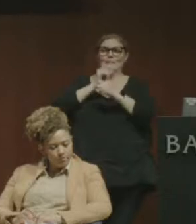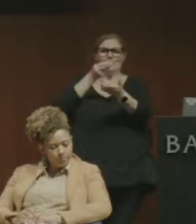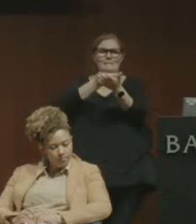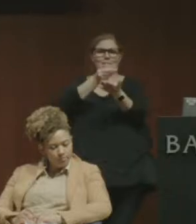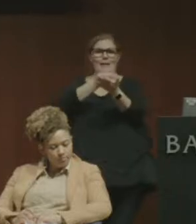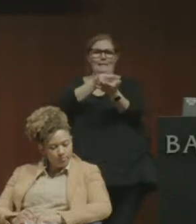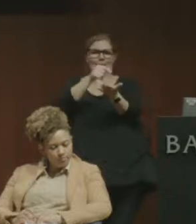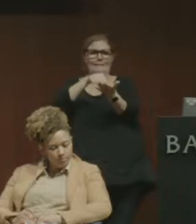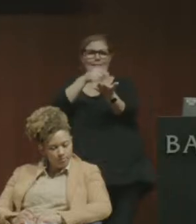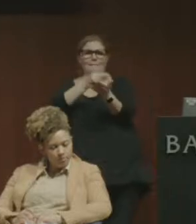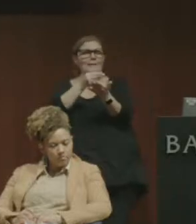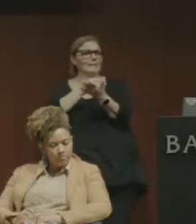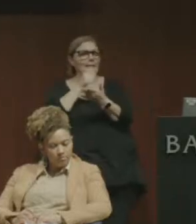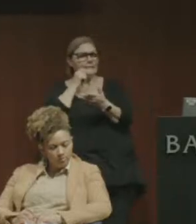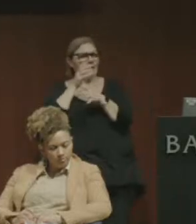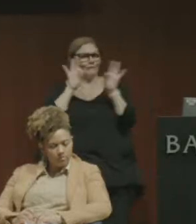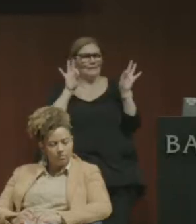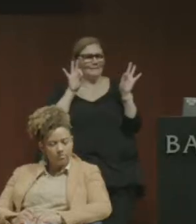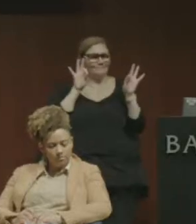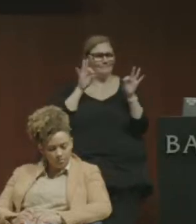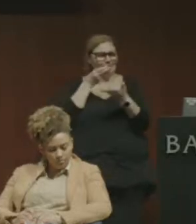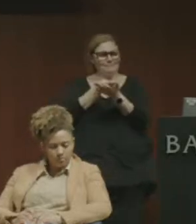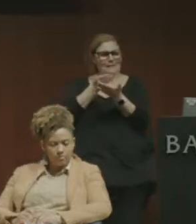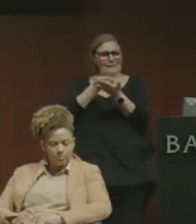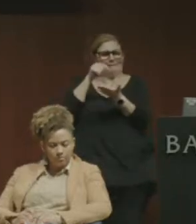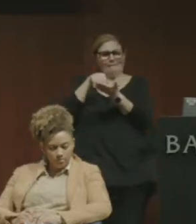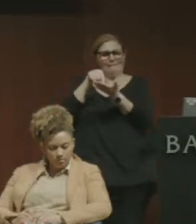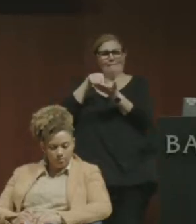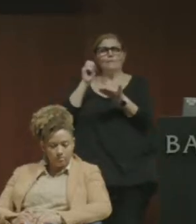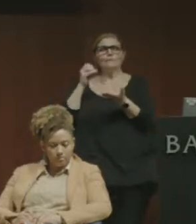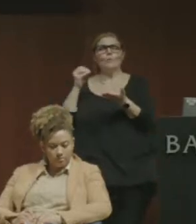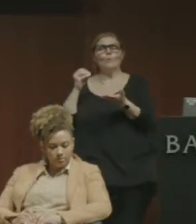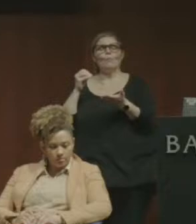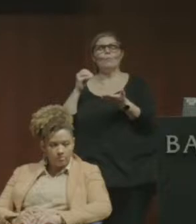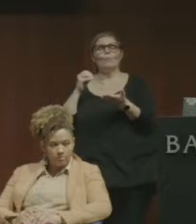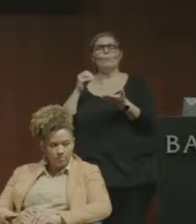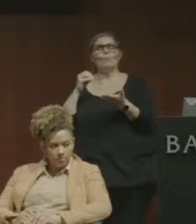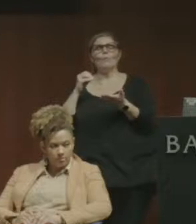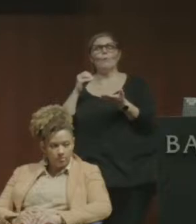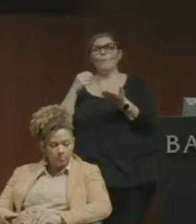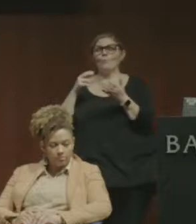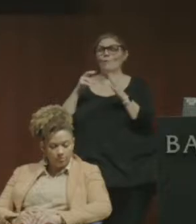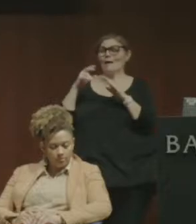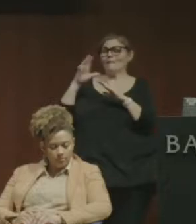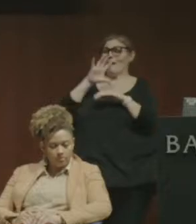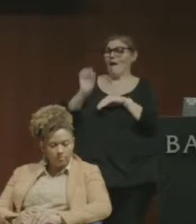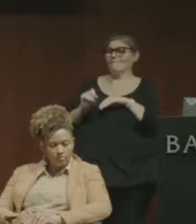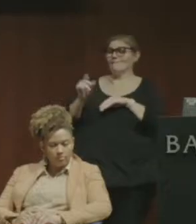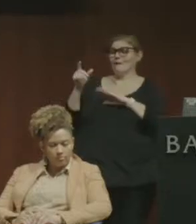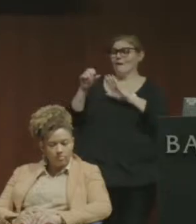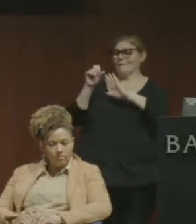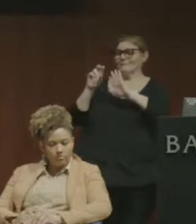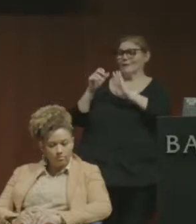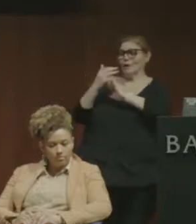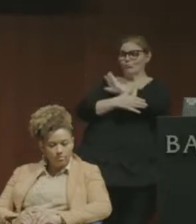money, right? It's not about freedom. So when states in Africa are talking about this free trade zone,